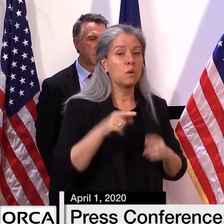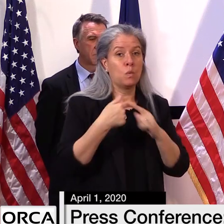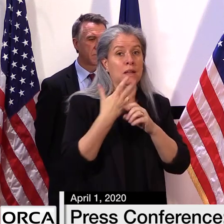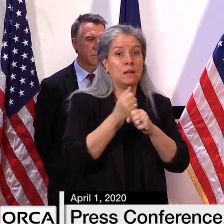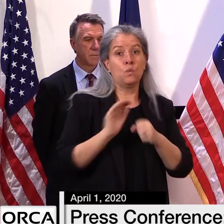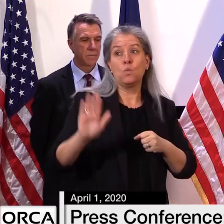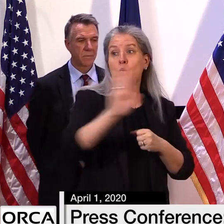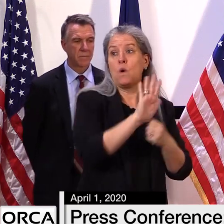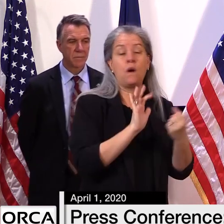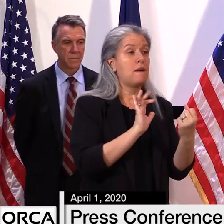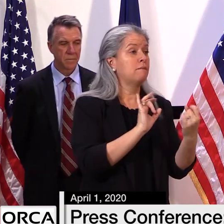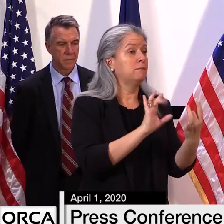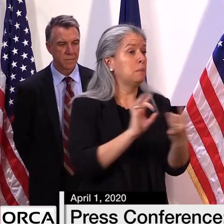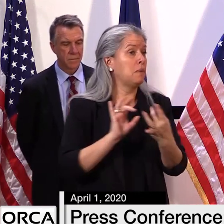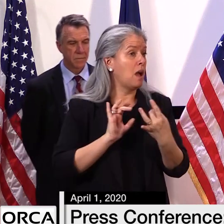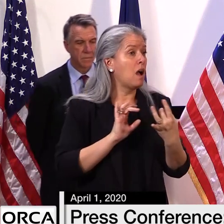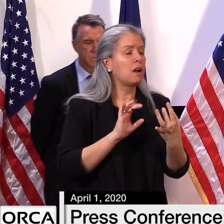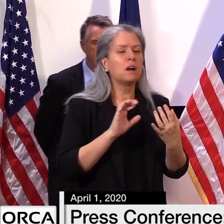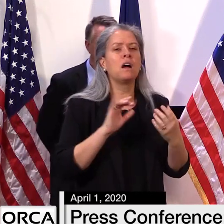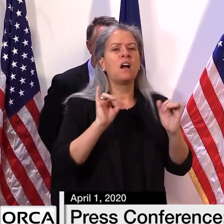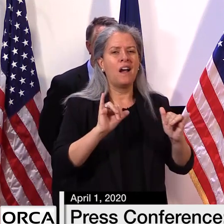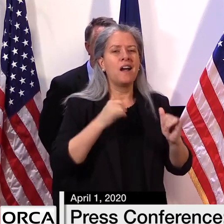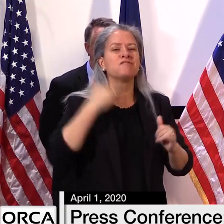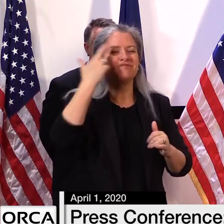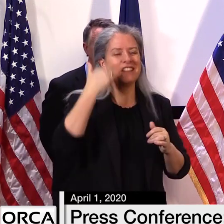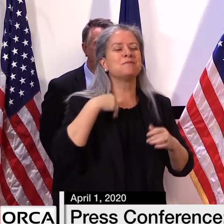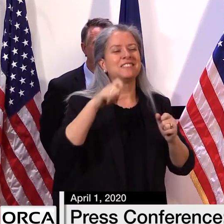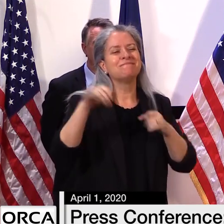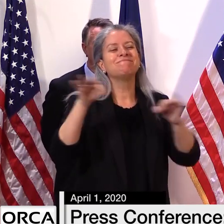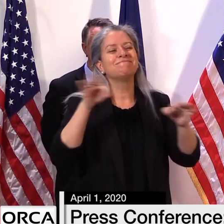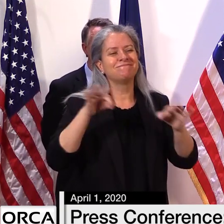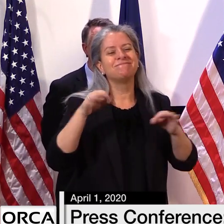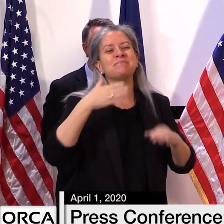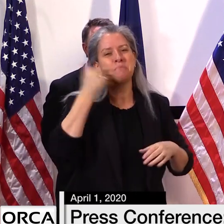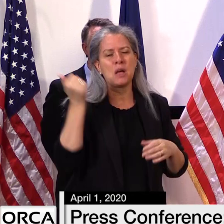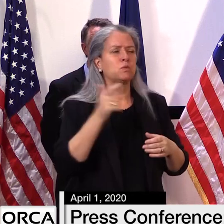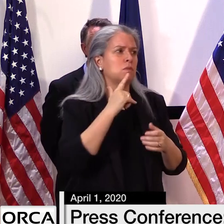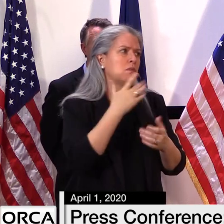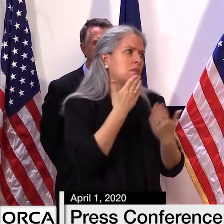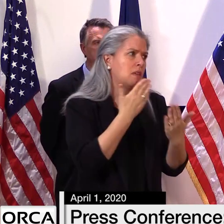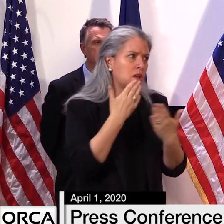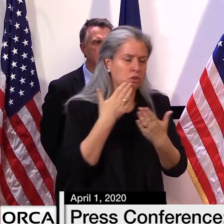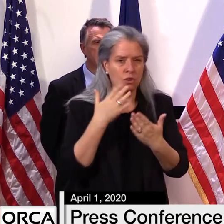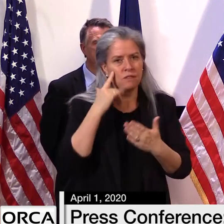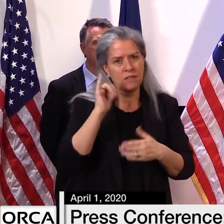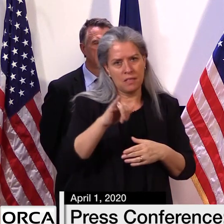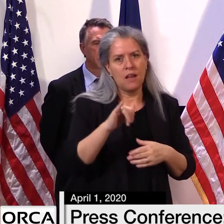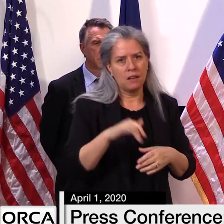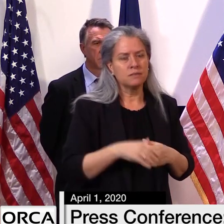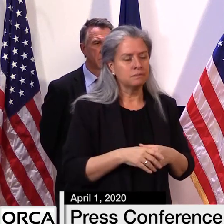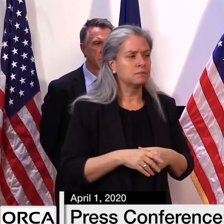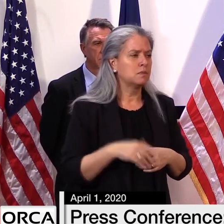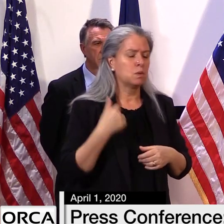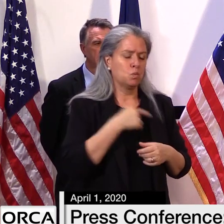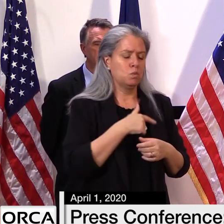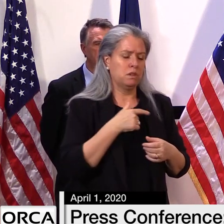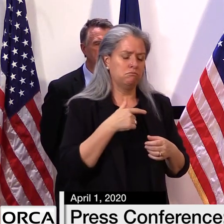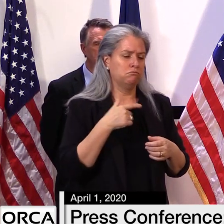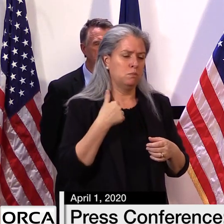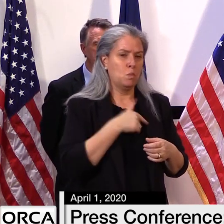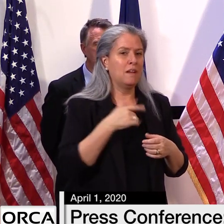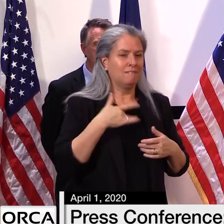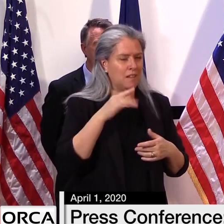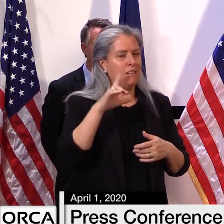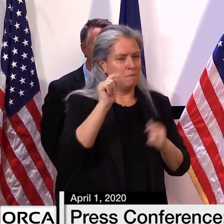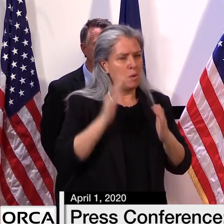in, it signals to us where we need to provide more education. So we're doing that as fast as we can, and we really believe that